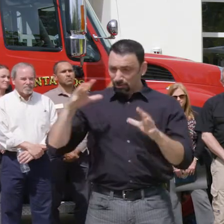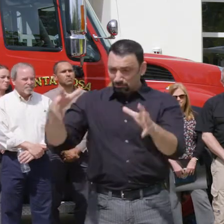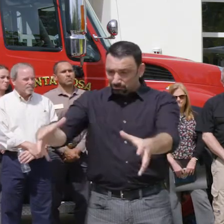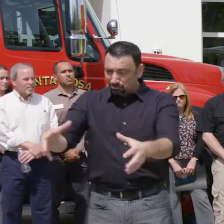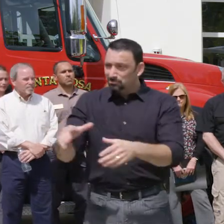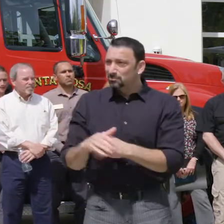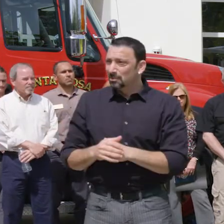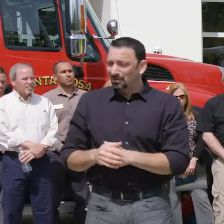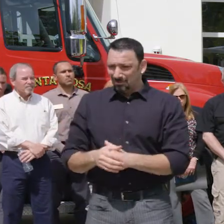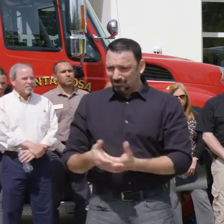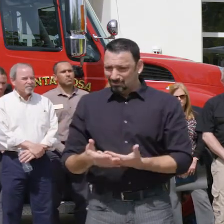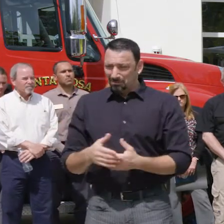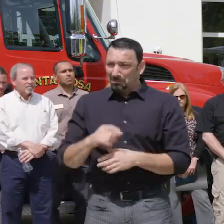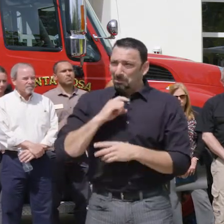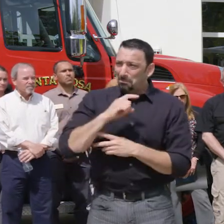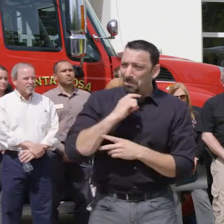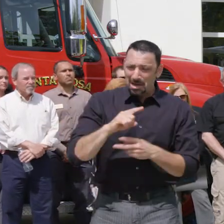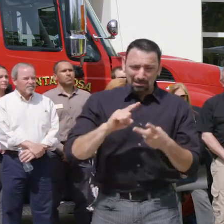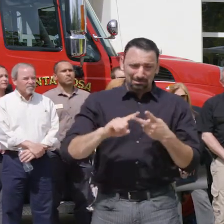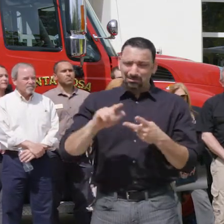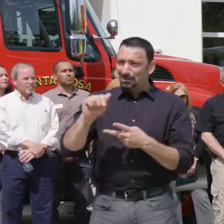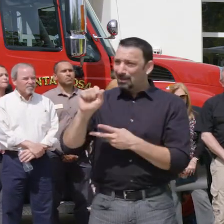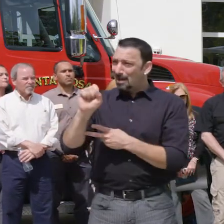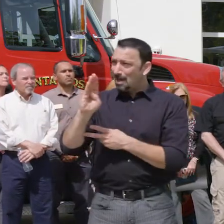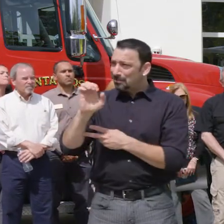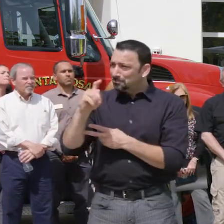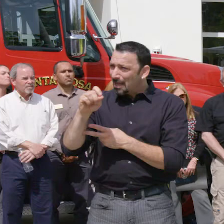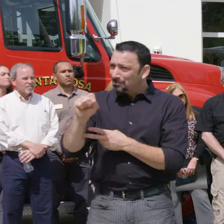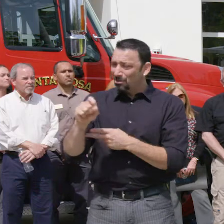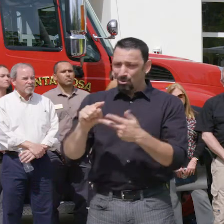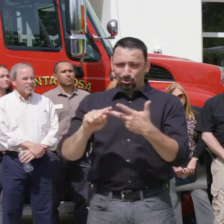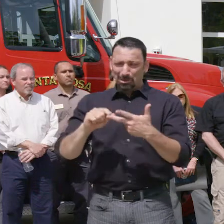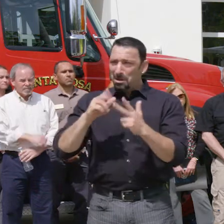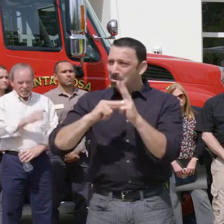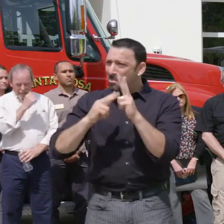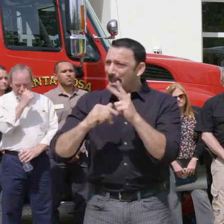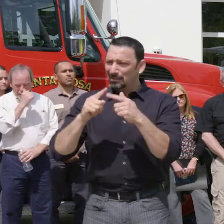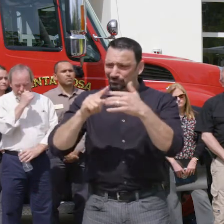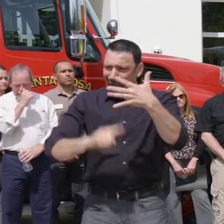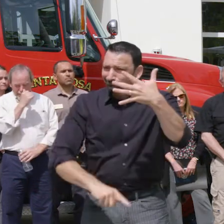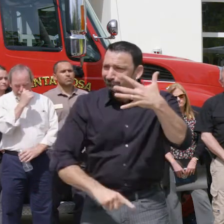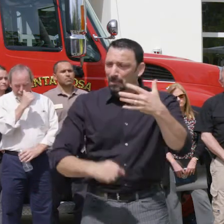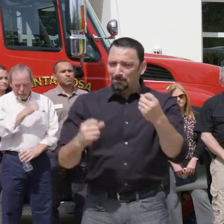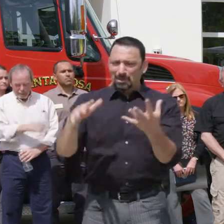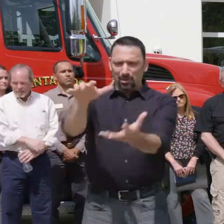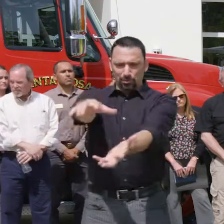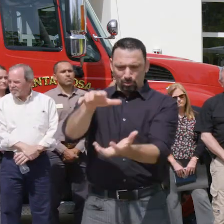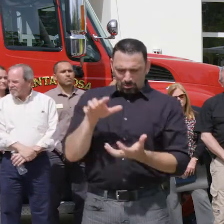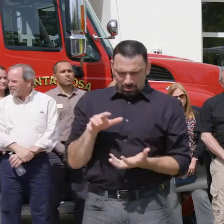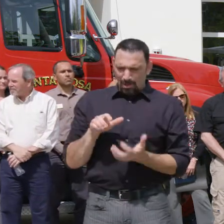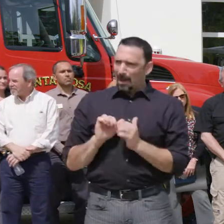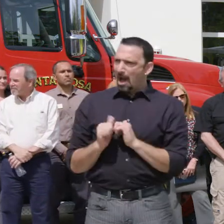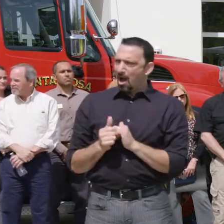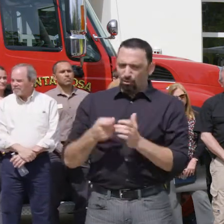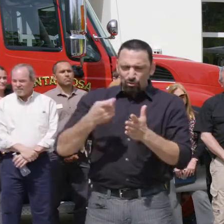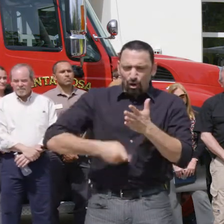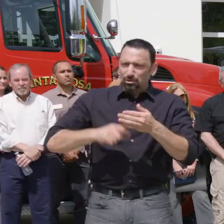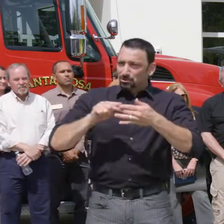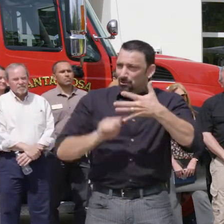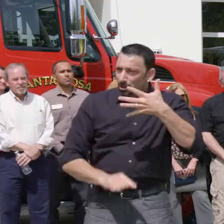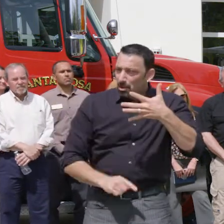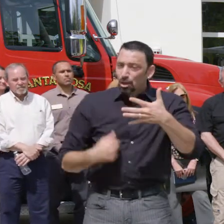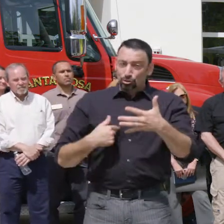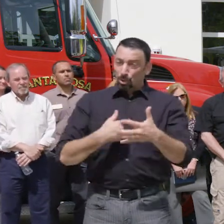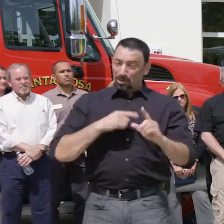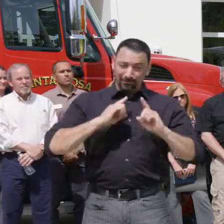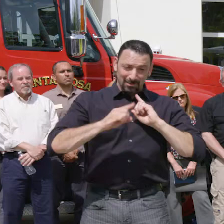asbestos, metals, and all those things. And so we've had an after action on the federal side with the Corps all the way up